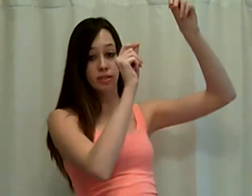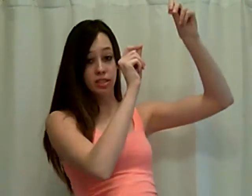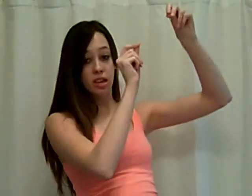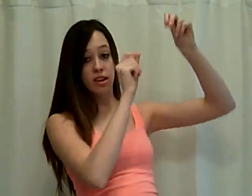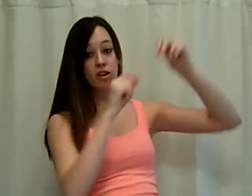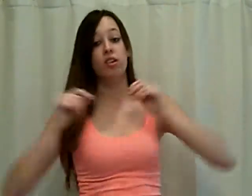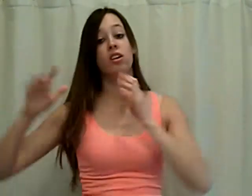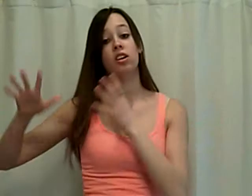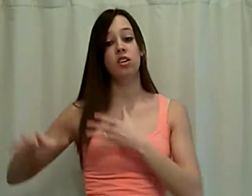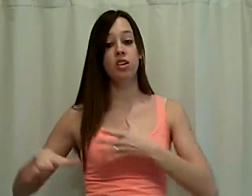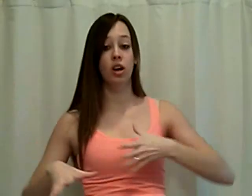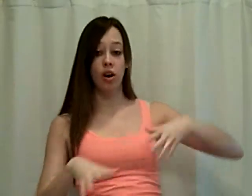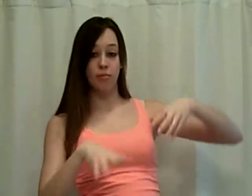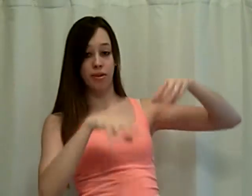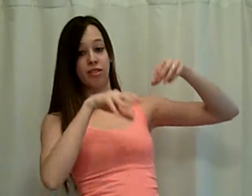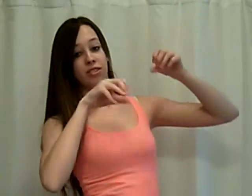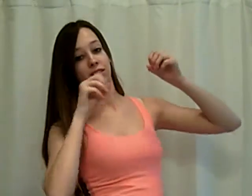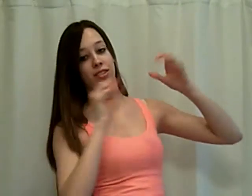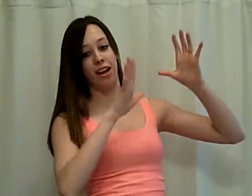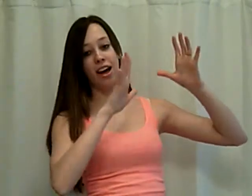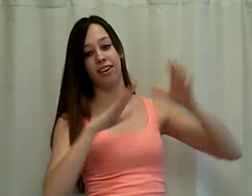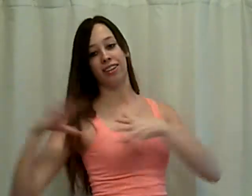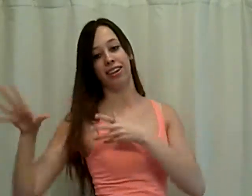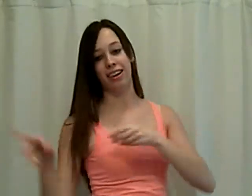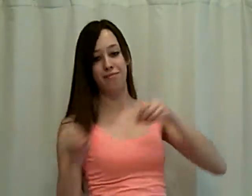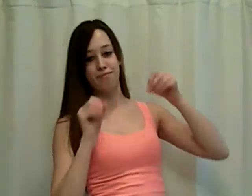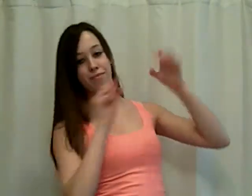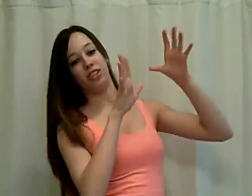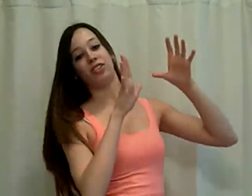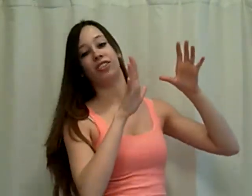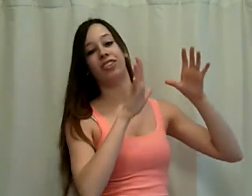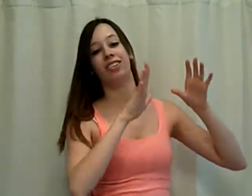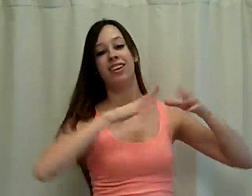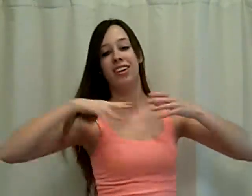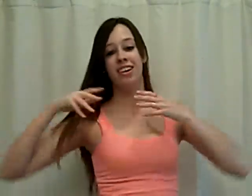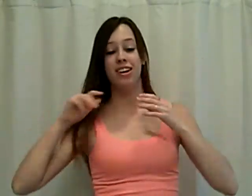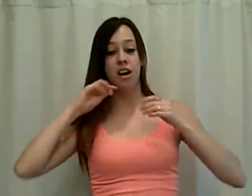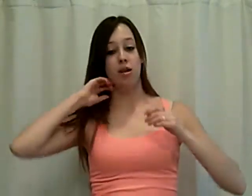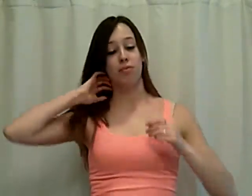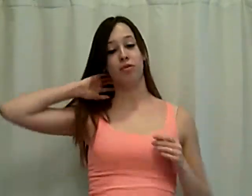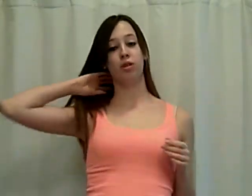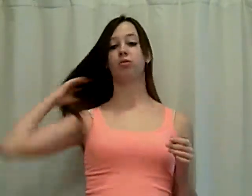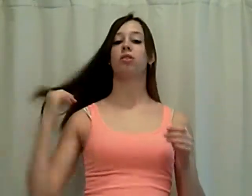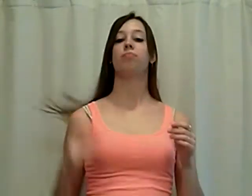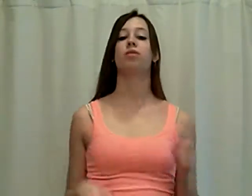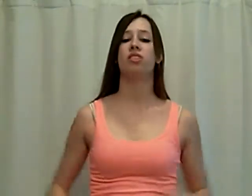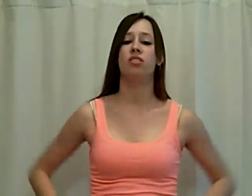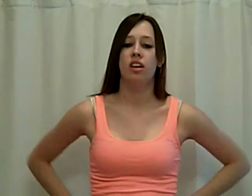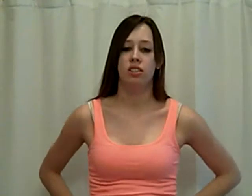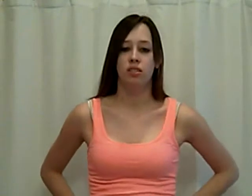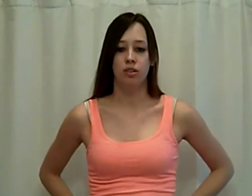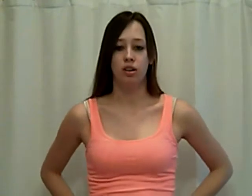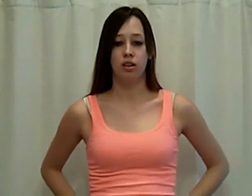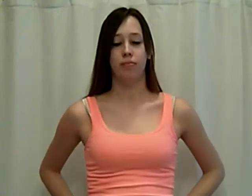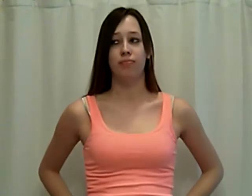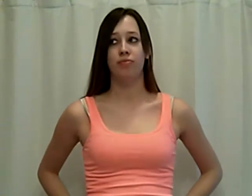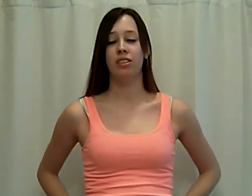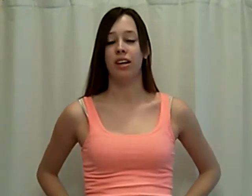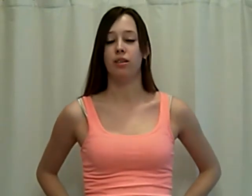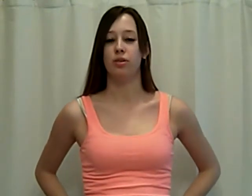stay there. You go up and just like magical. If you watch Switch at Birth, they do that in some of the not